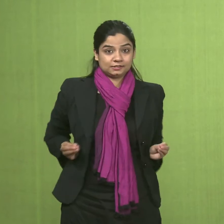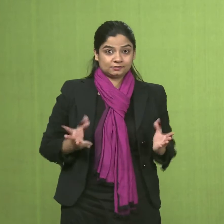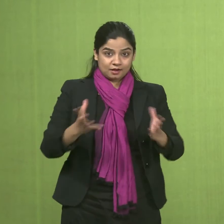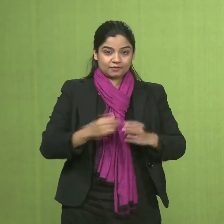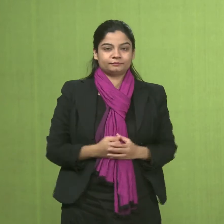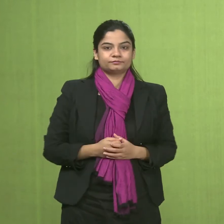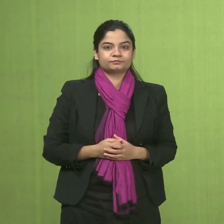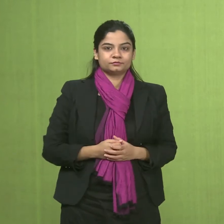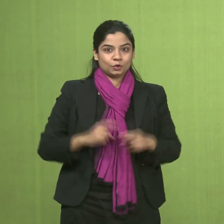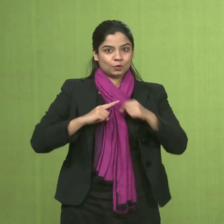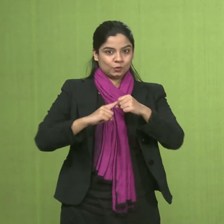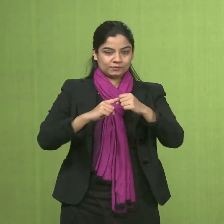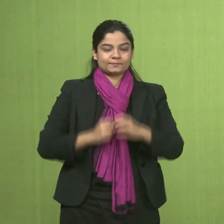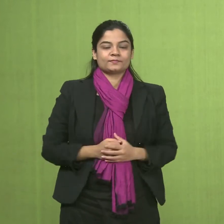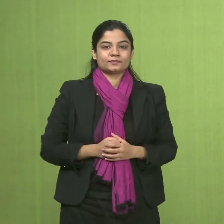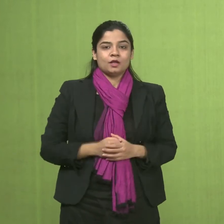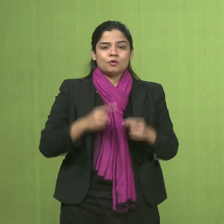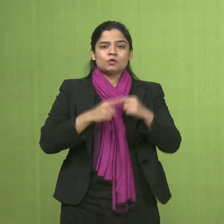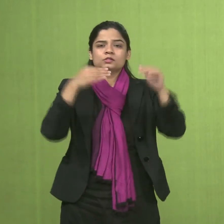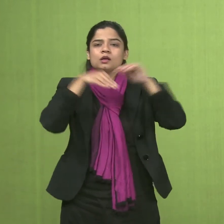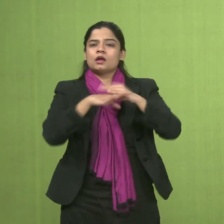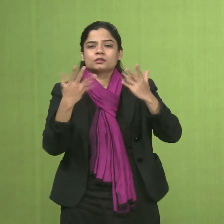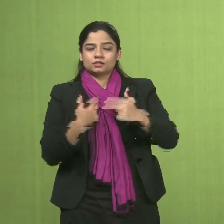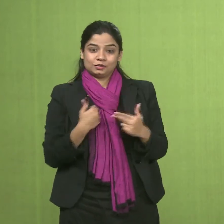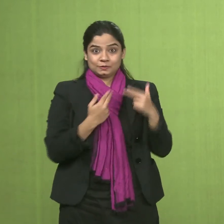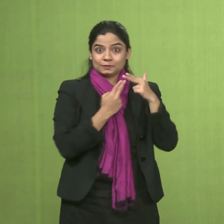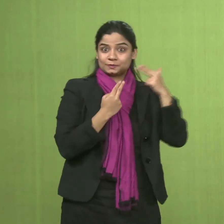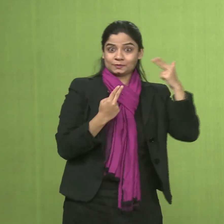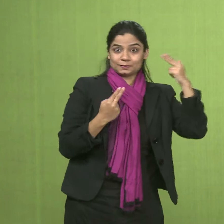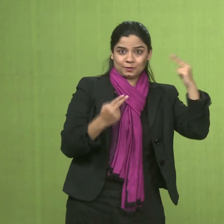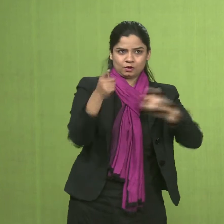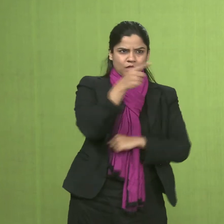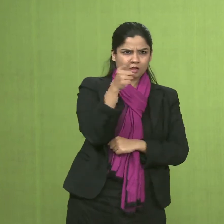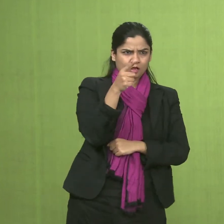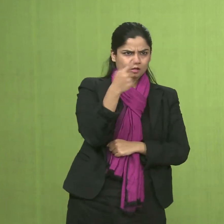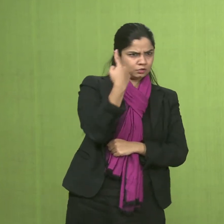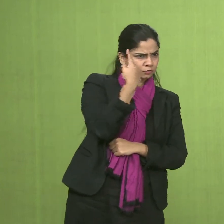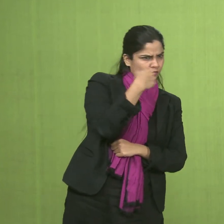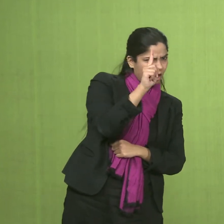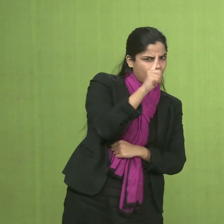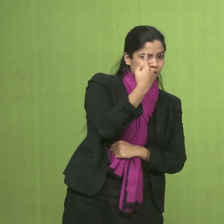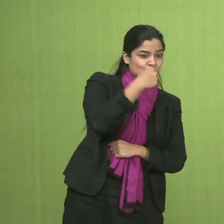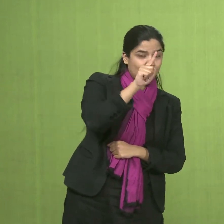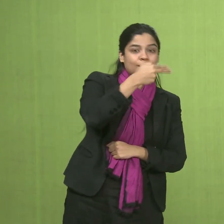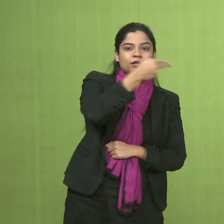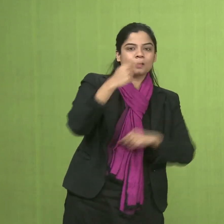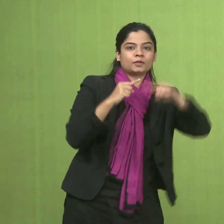Let's begin. Question. The question is, I will be signing a statement. You have to tell if